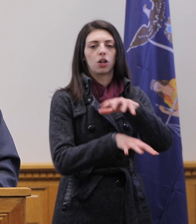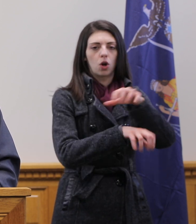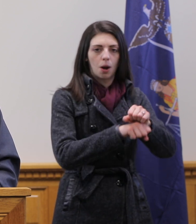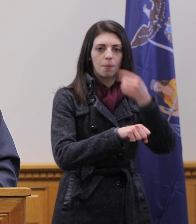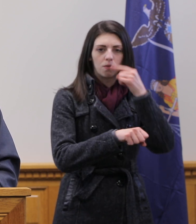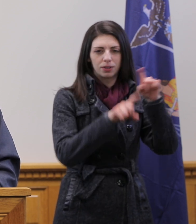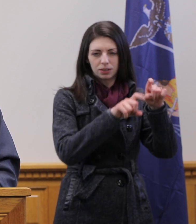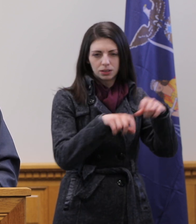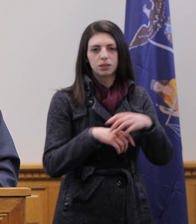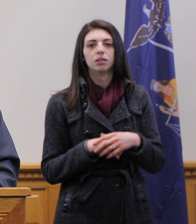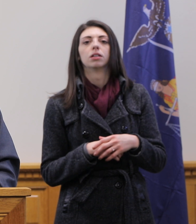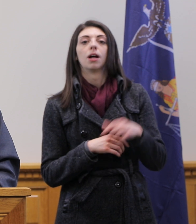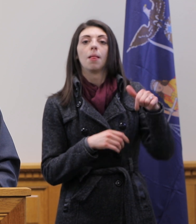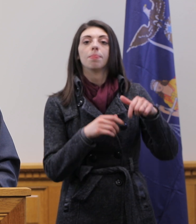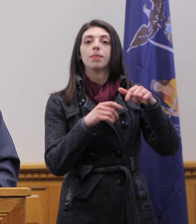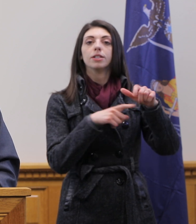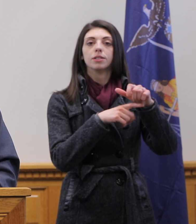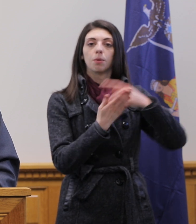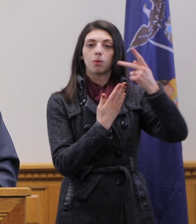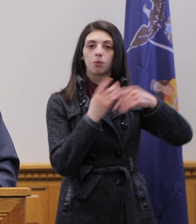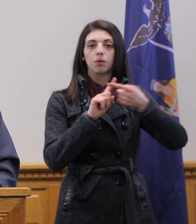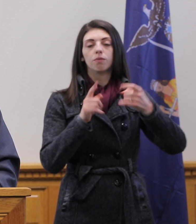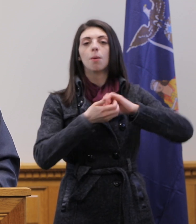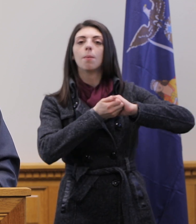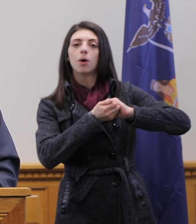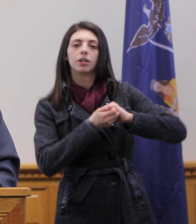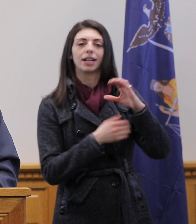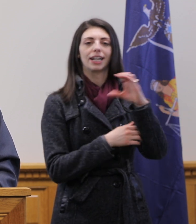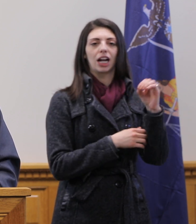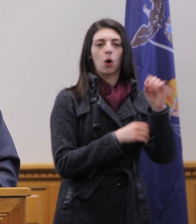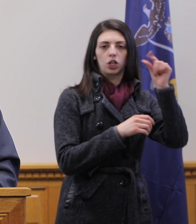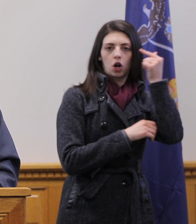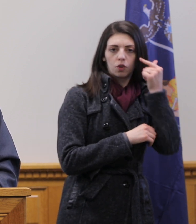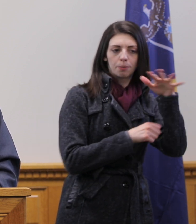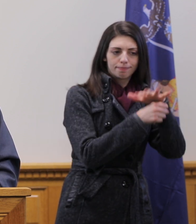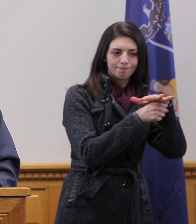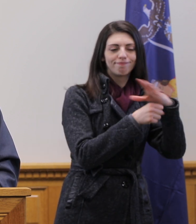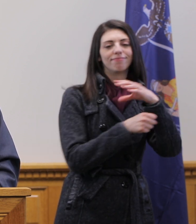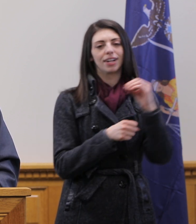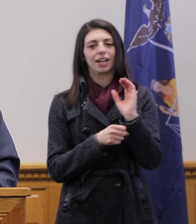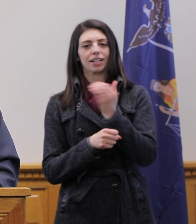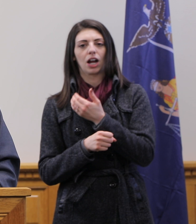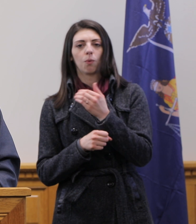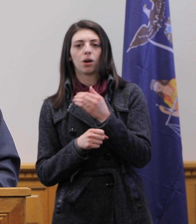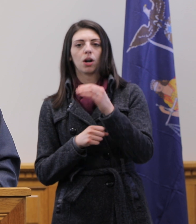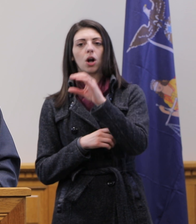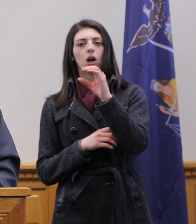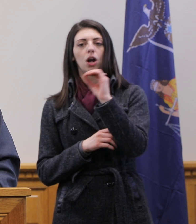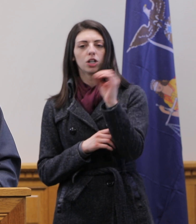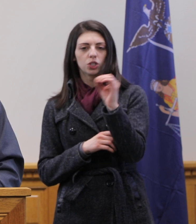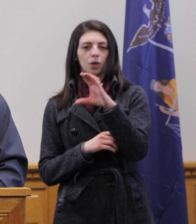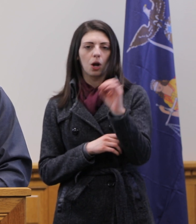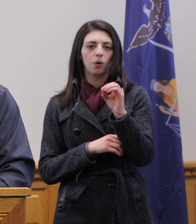This program is the result of a partnership between county government and Oswego County Opportunities Incorporated.